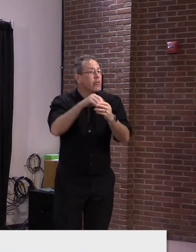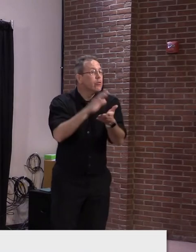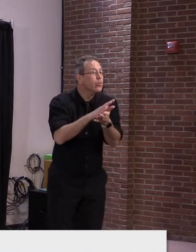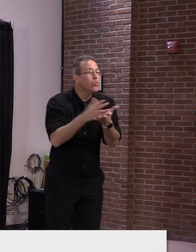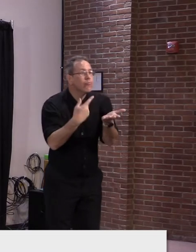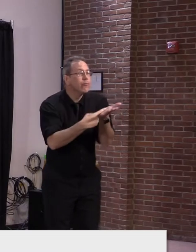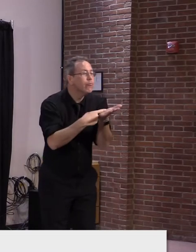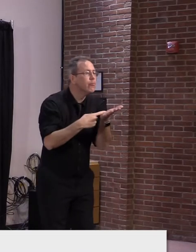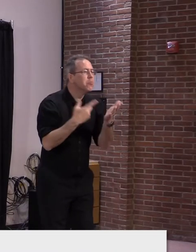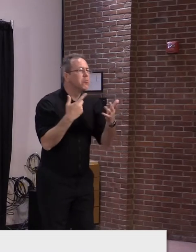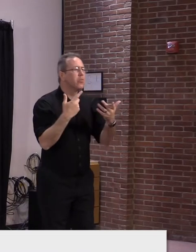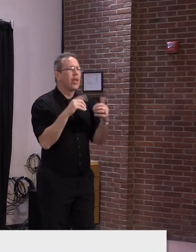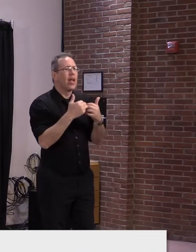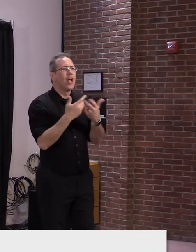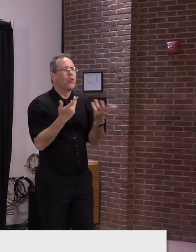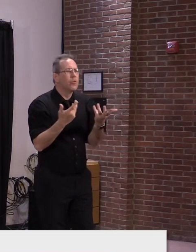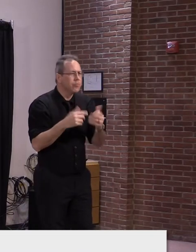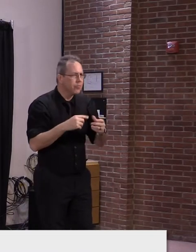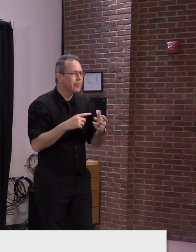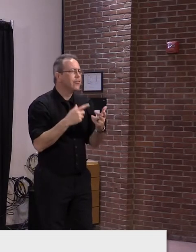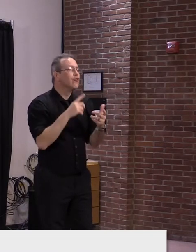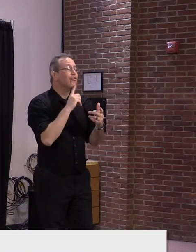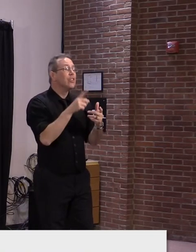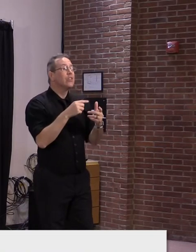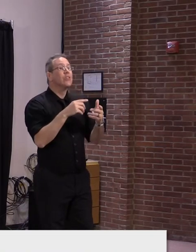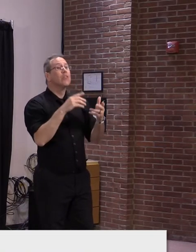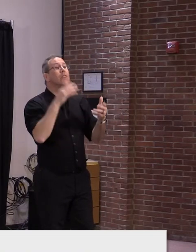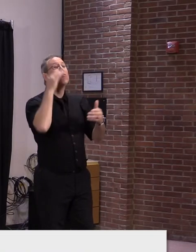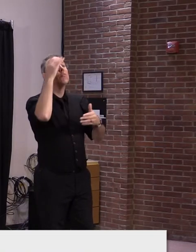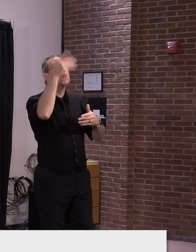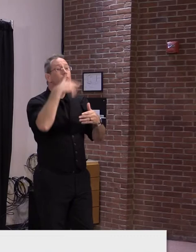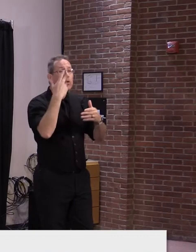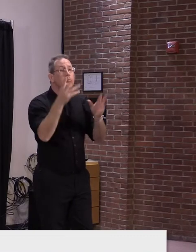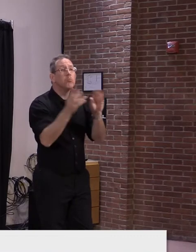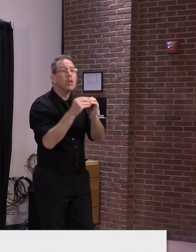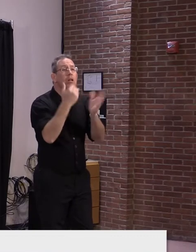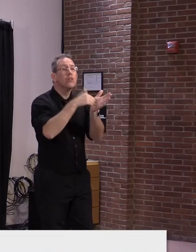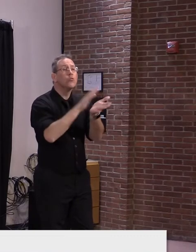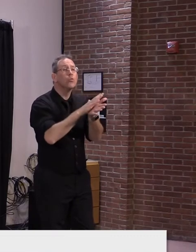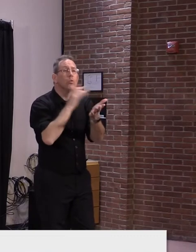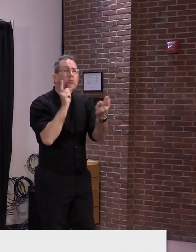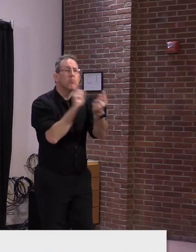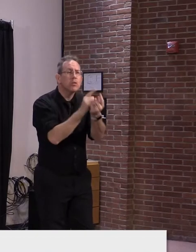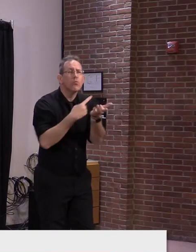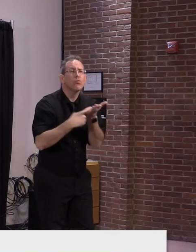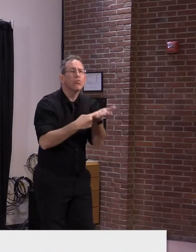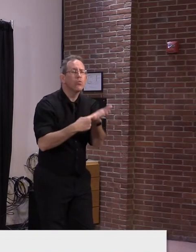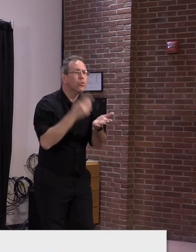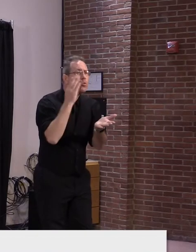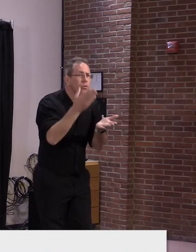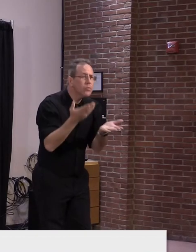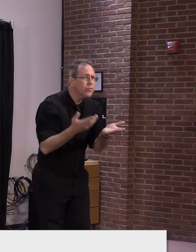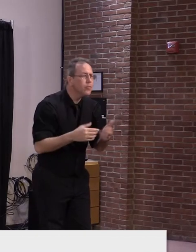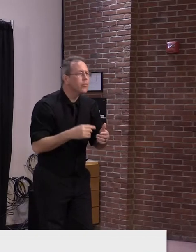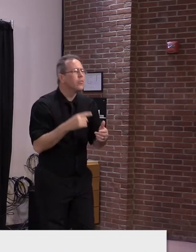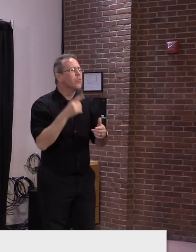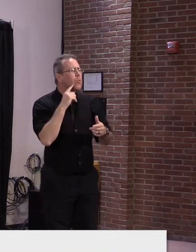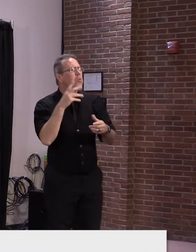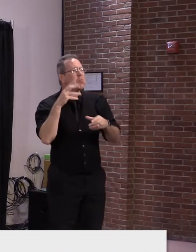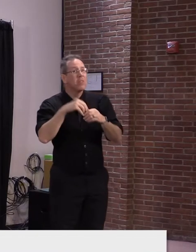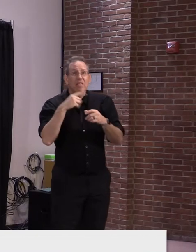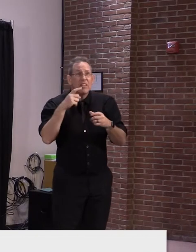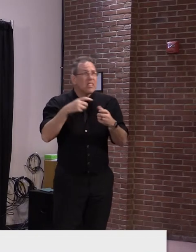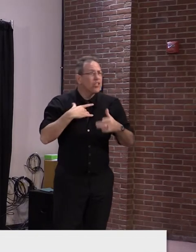So that will meet again in the future. And I'm sure this will be an issue that it talks about. And then they